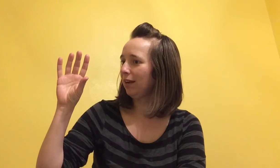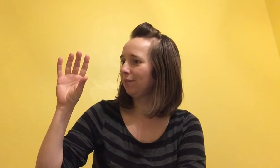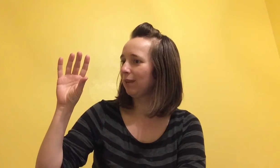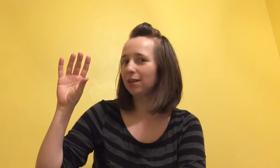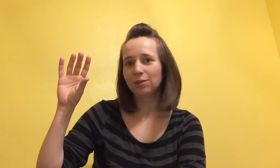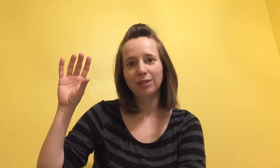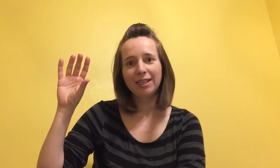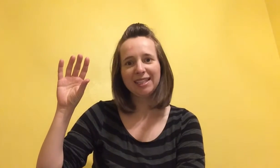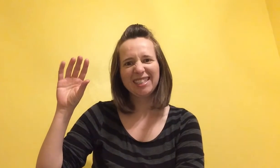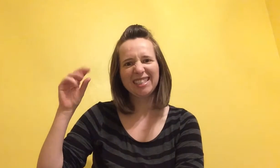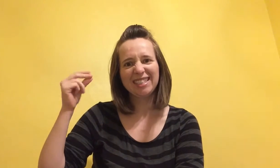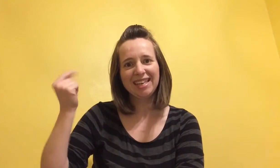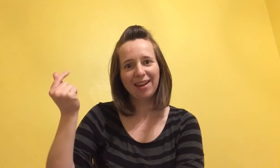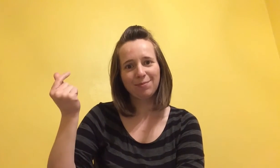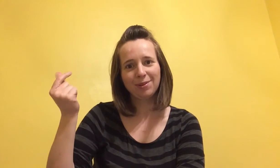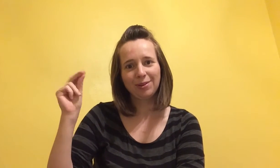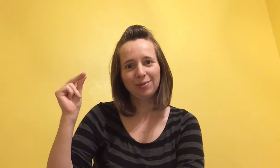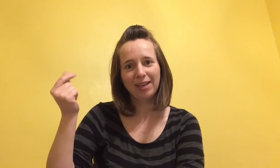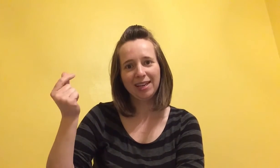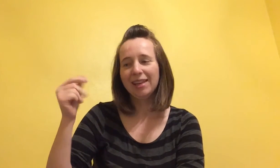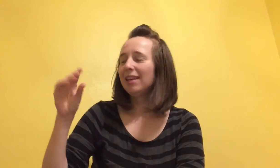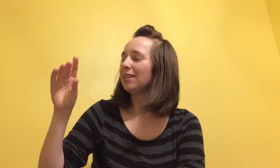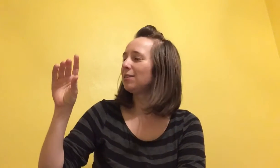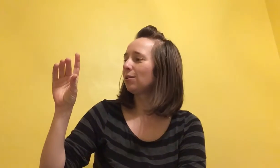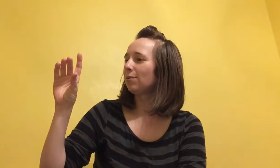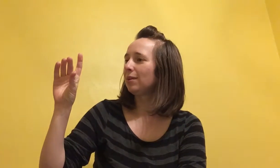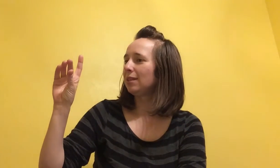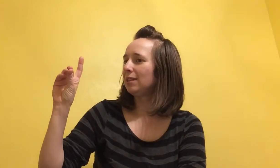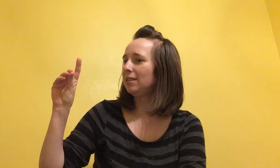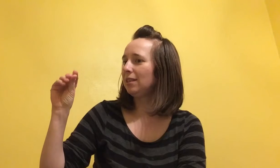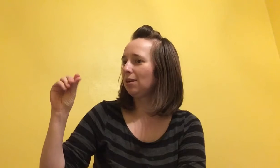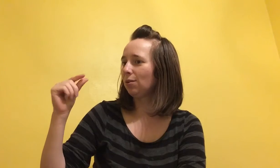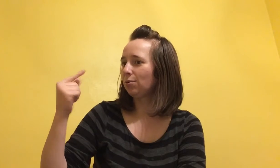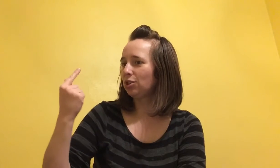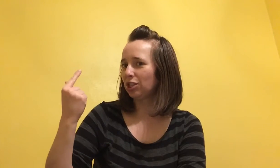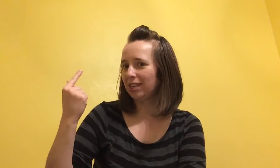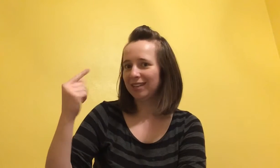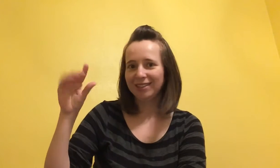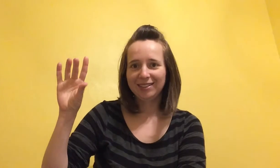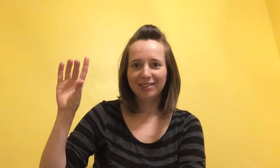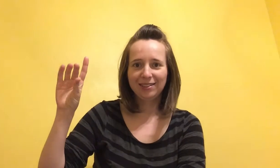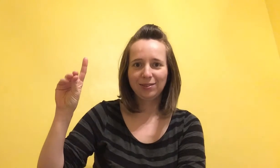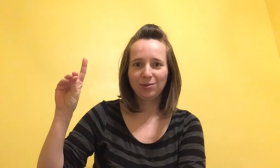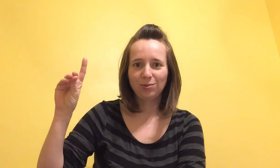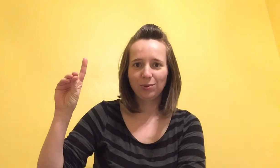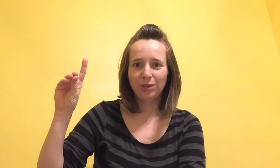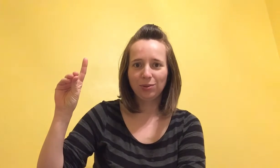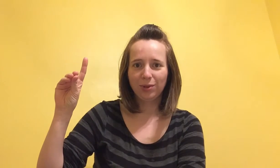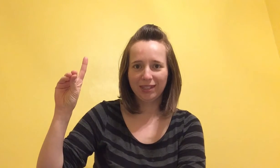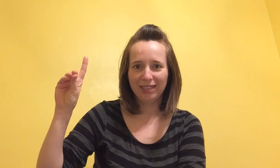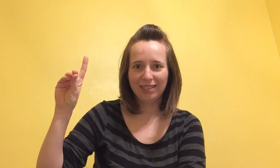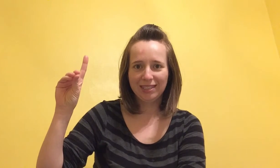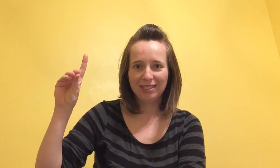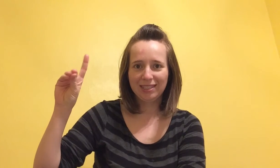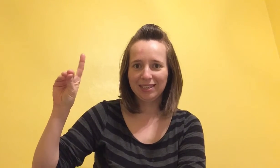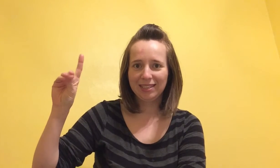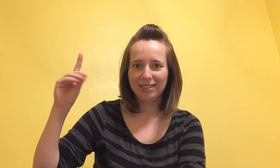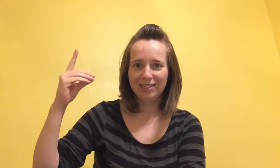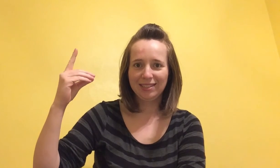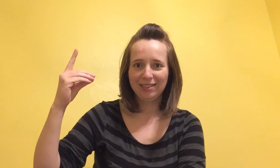of make it look like it's a snap, okay? So D-O-G. So you do it really quickly. Now